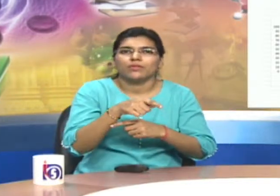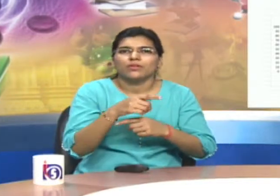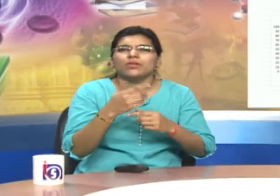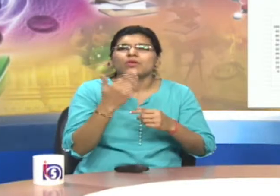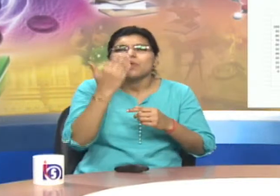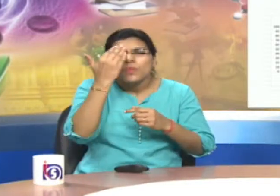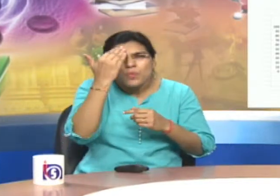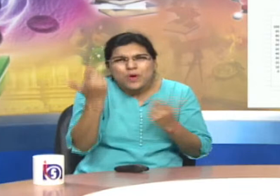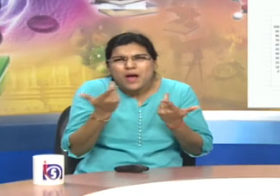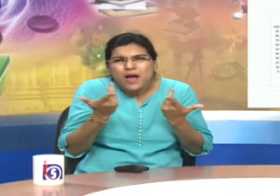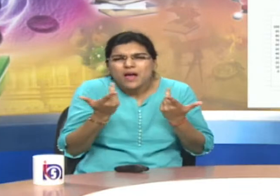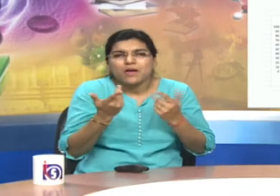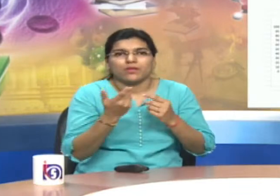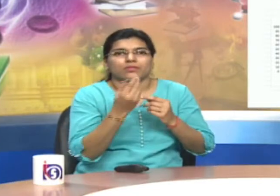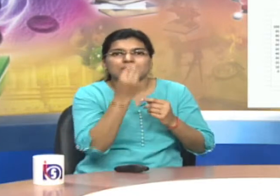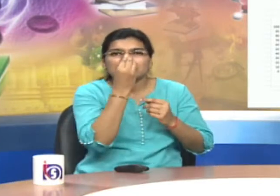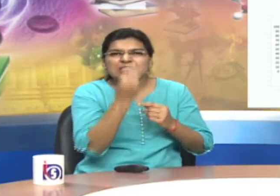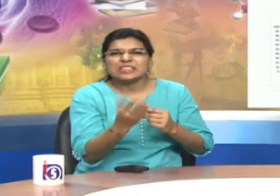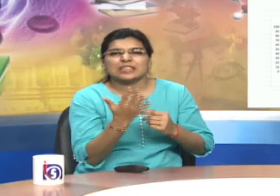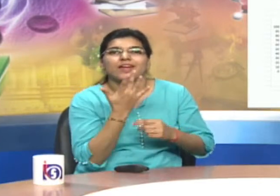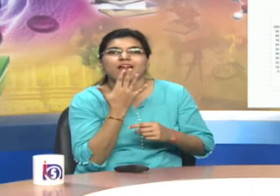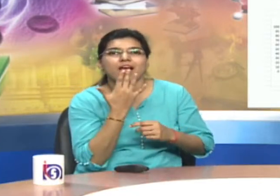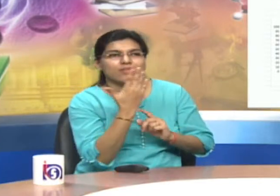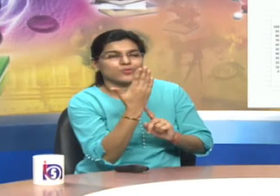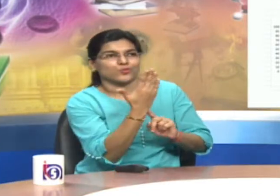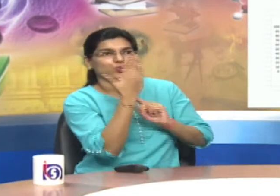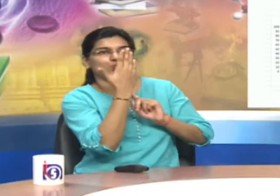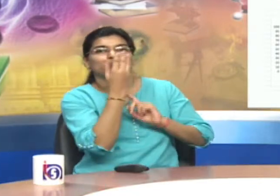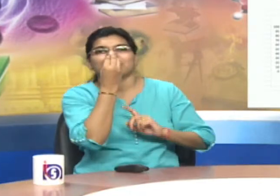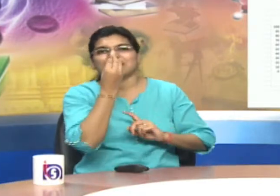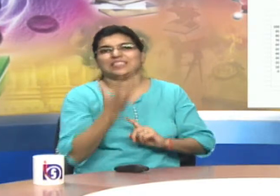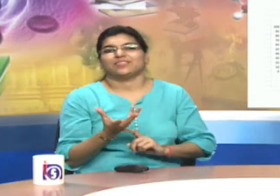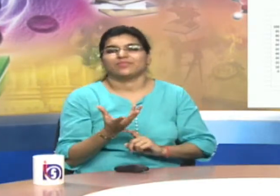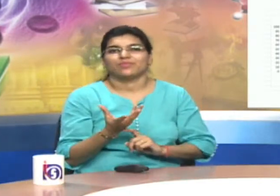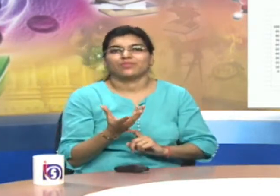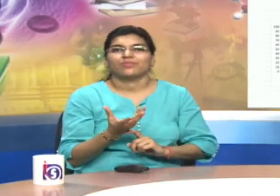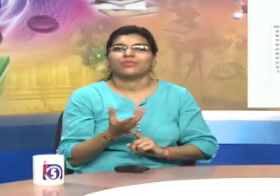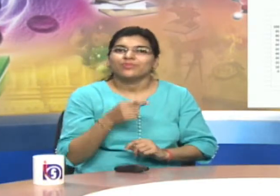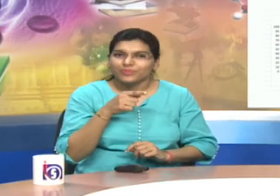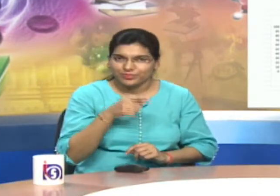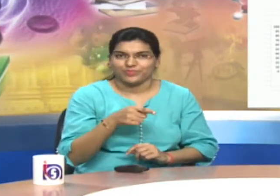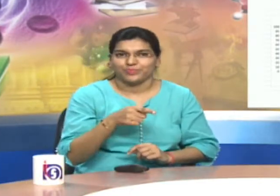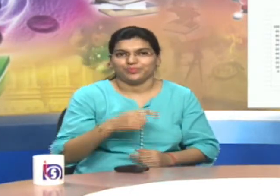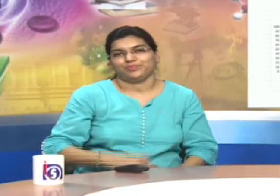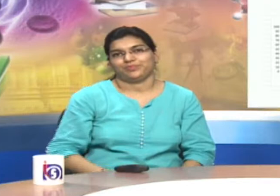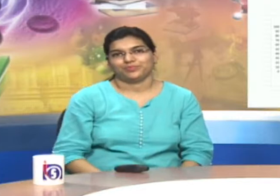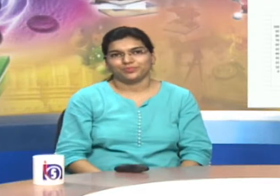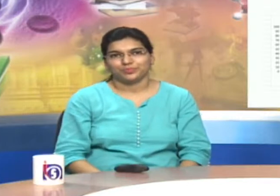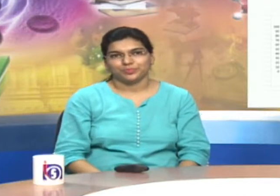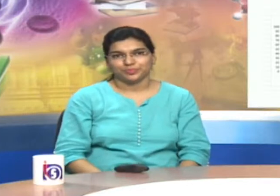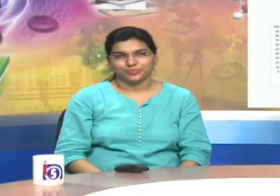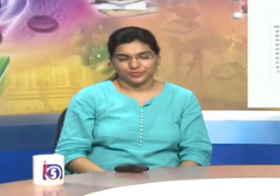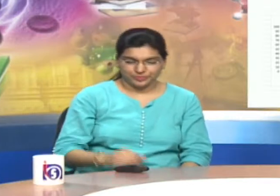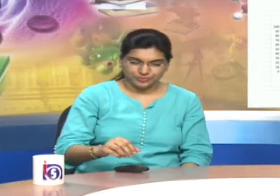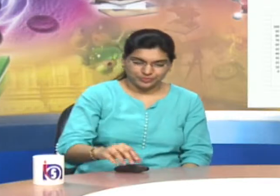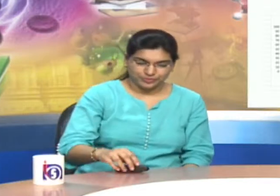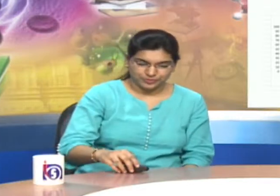Such charts and functions and formulas can be used. It is really easy to understand the colors with the help